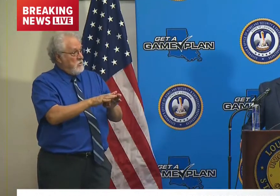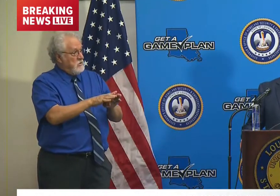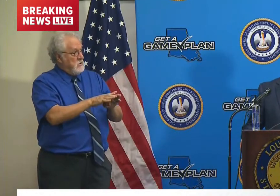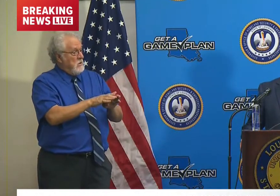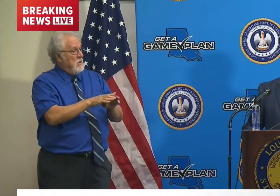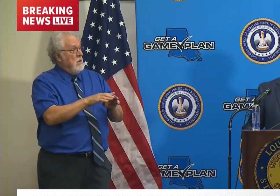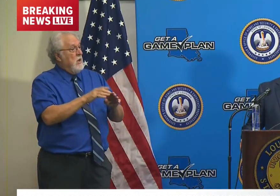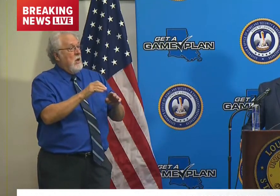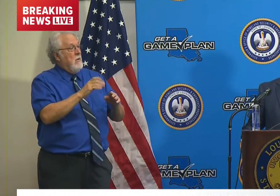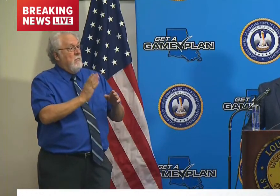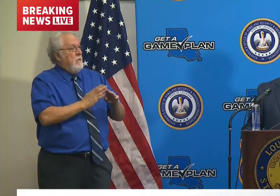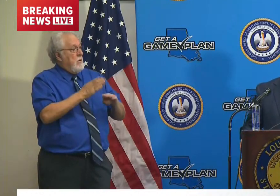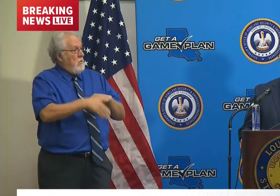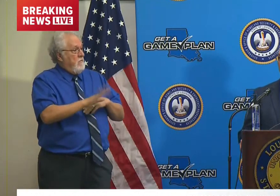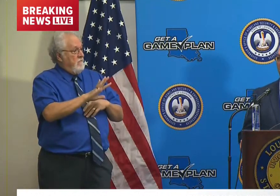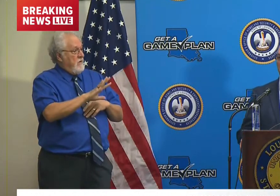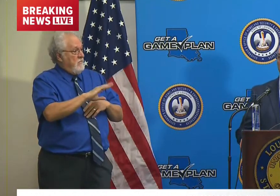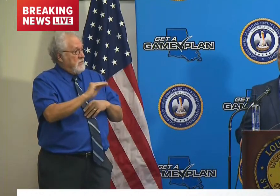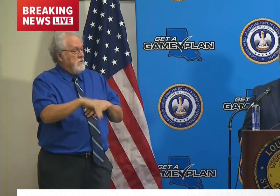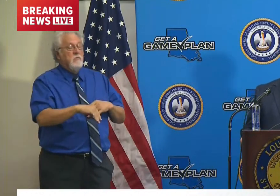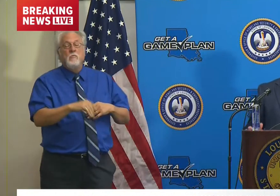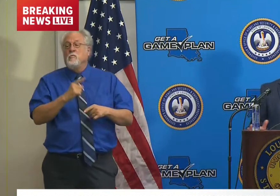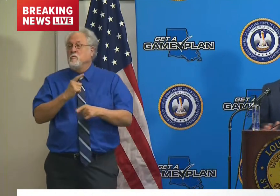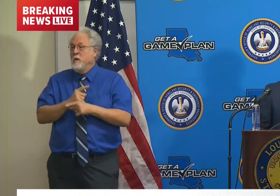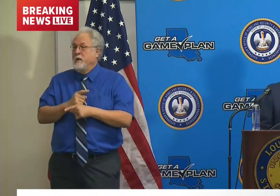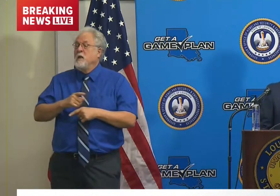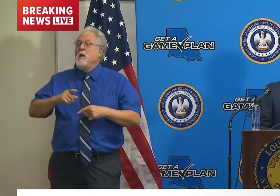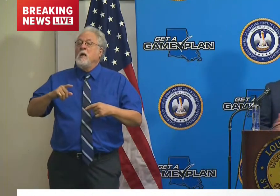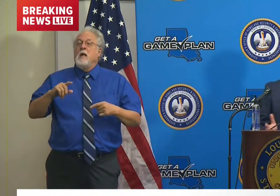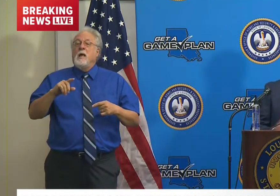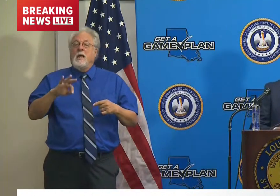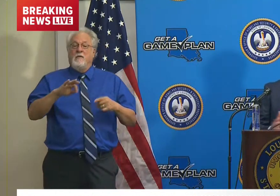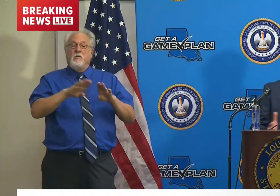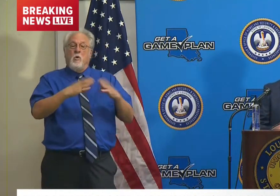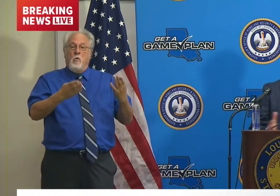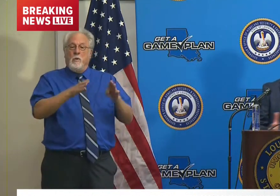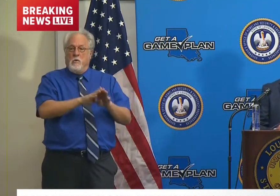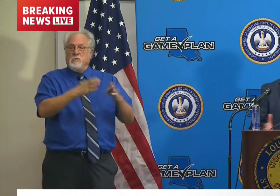opposed to just over 5%? correct. Because otherwise you would be opening